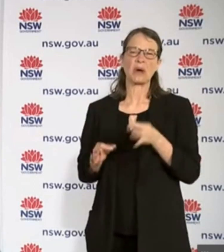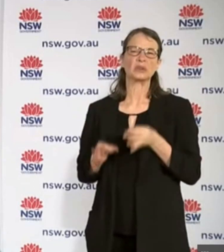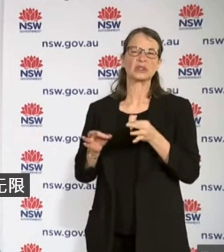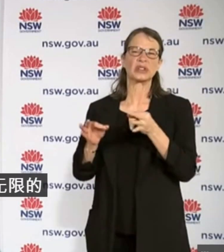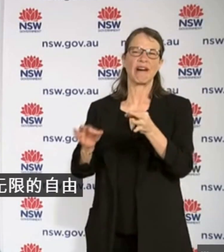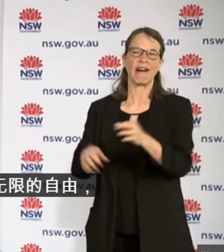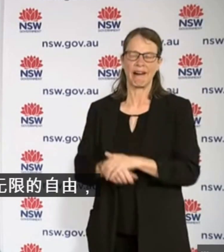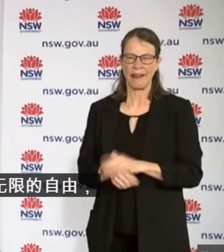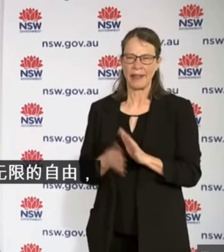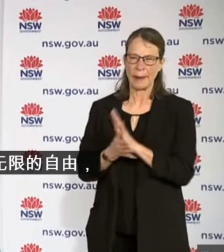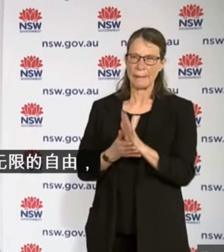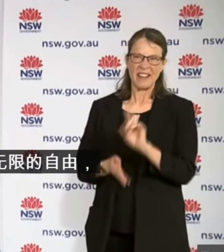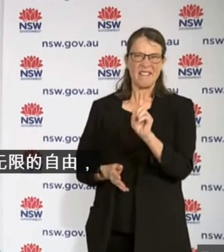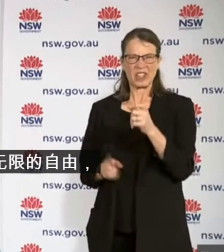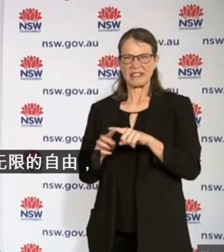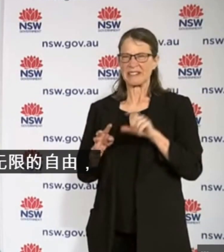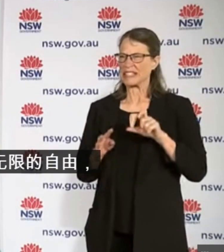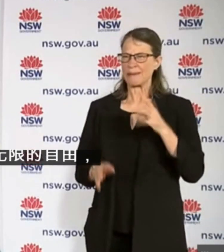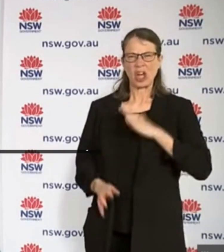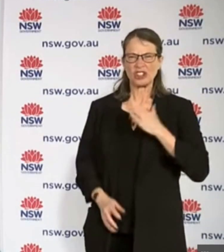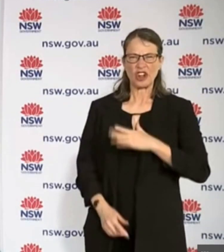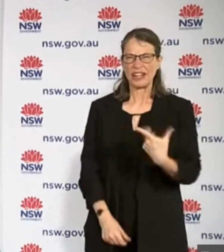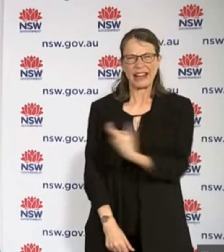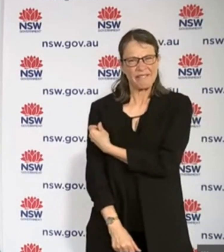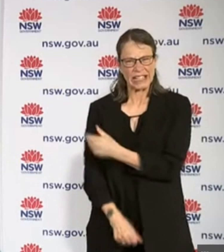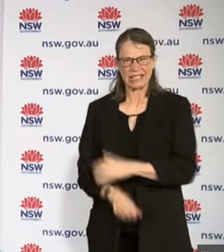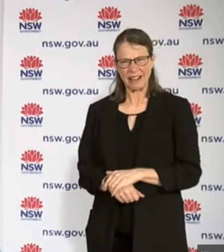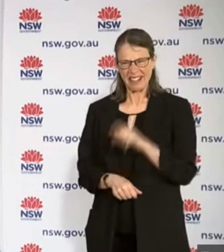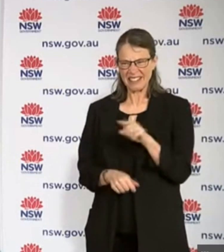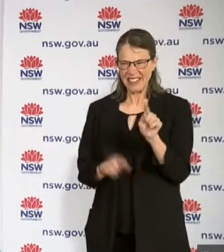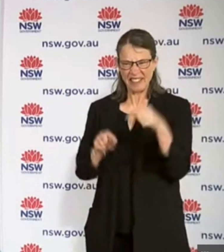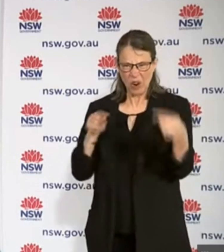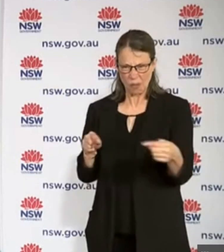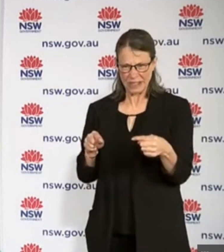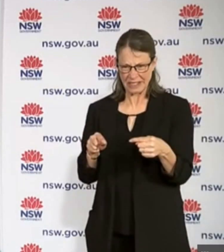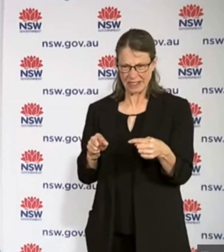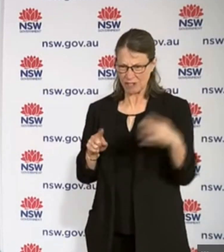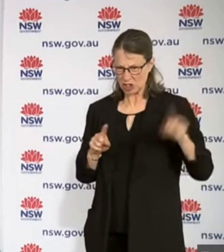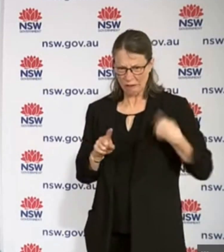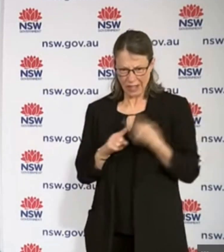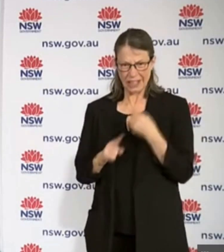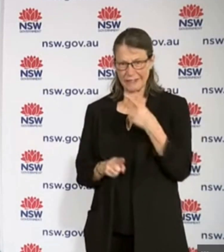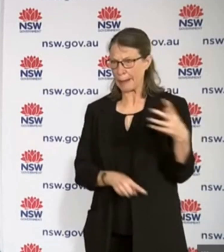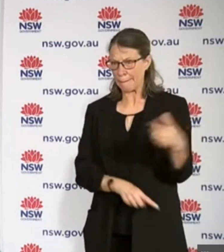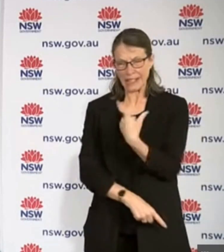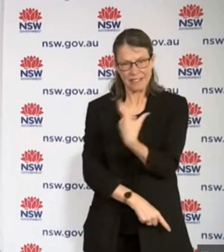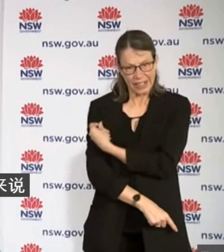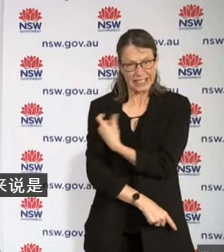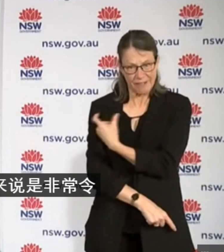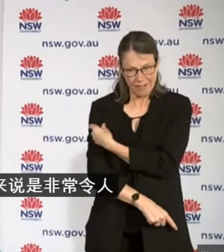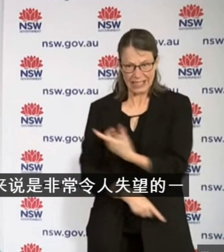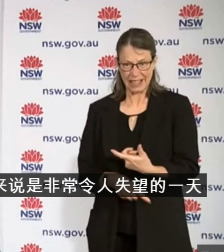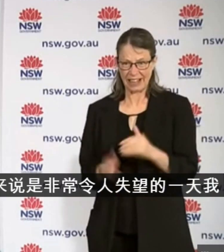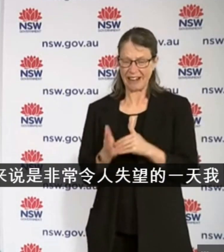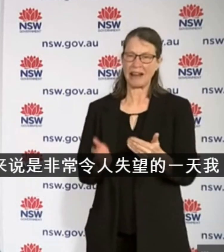over summer, over Christmas, over New Year. Is that not sending the opposite idea than what you've been trying to do this whole time? I think today is a very disappointing day for those who